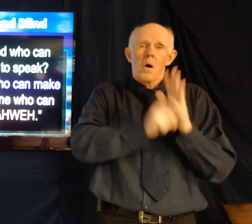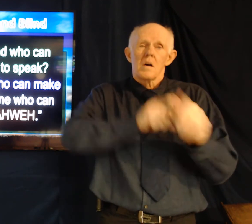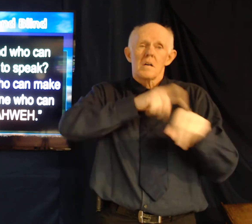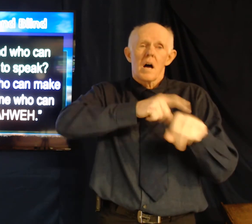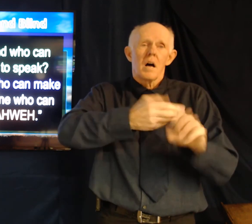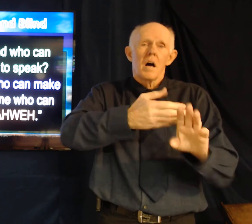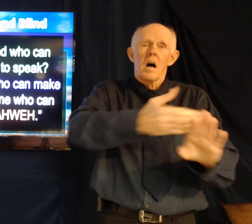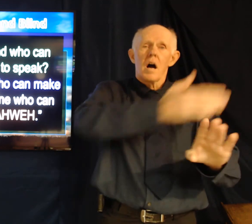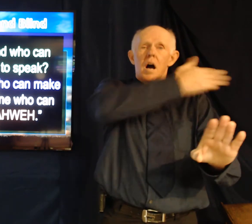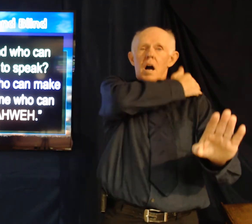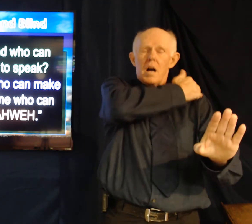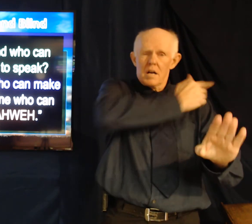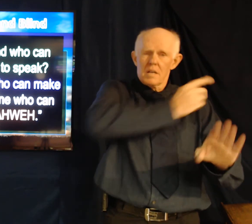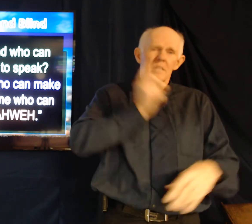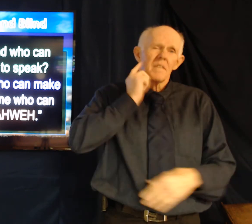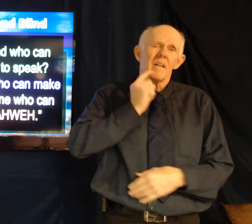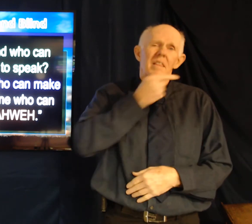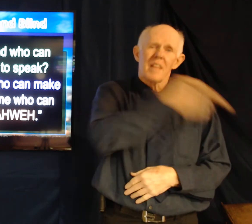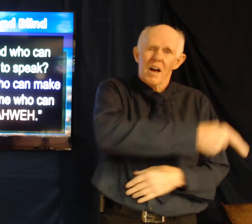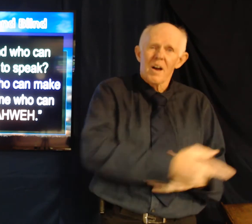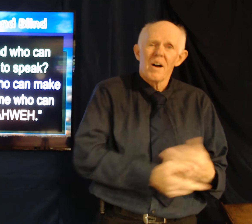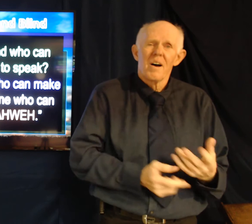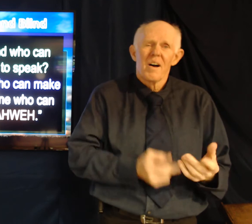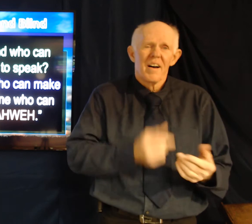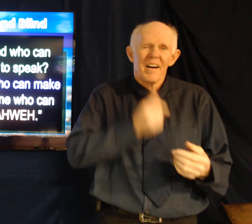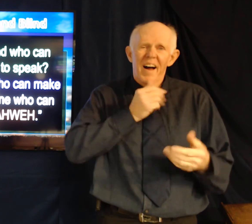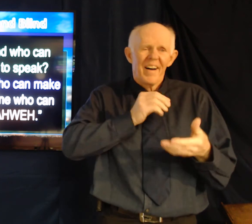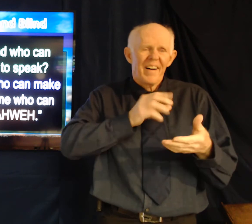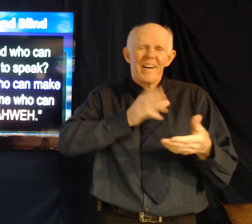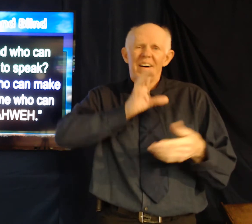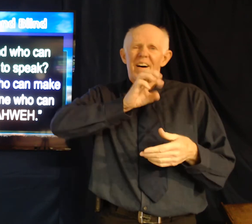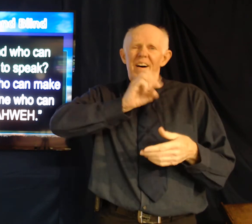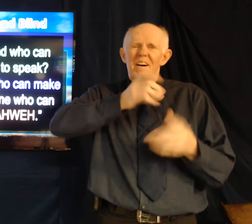In the Old Testament, there were deaf people in the Old Testament.